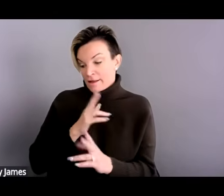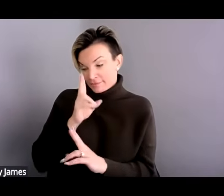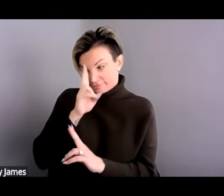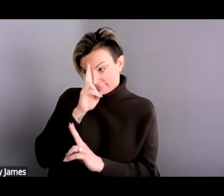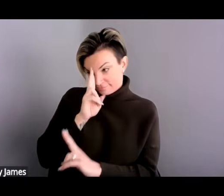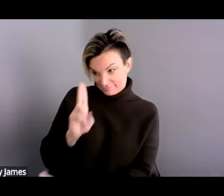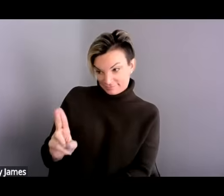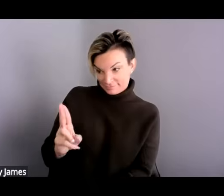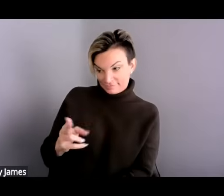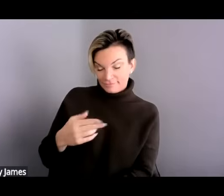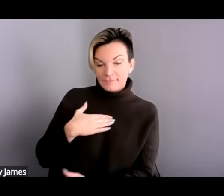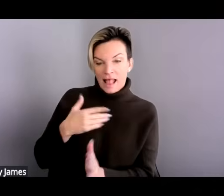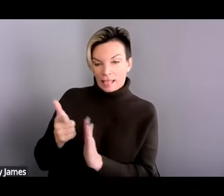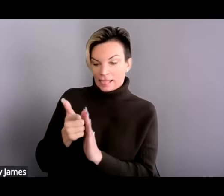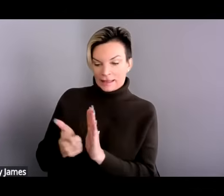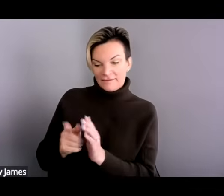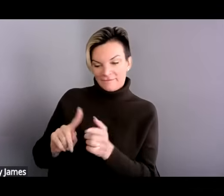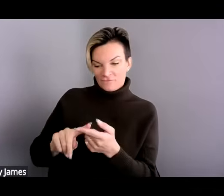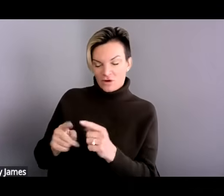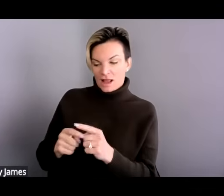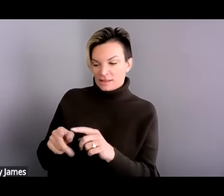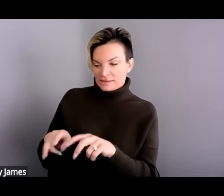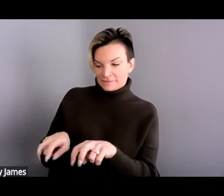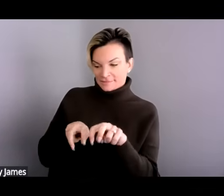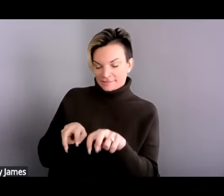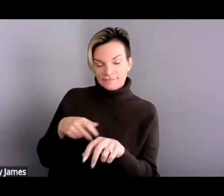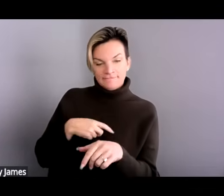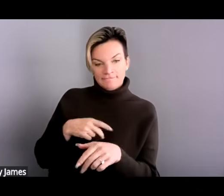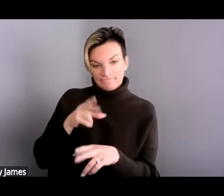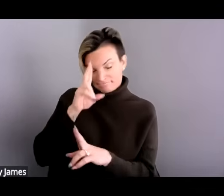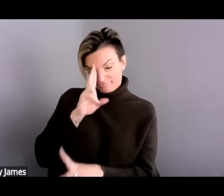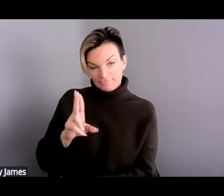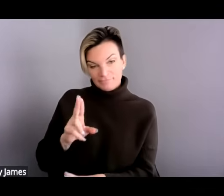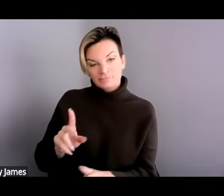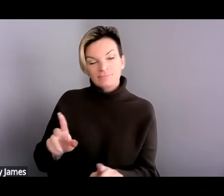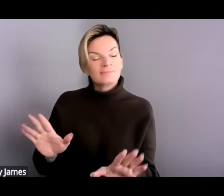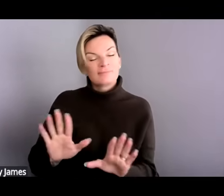that are sitting behind me, but ultimately,